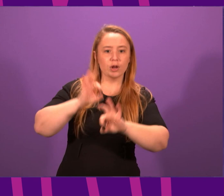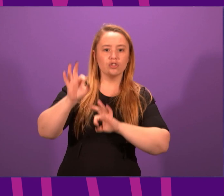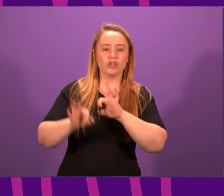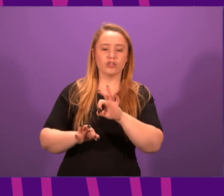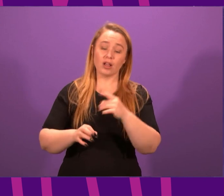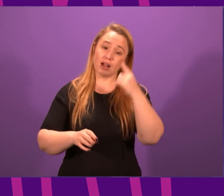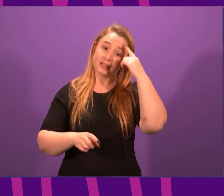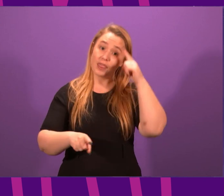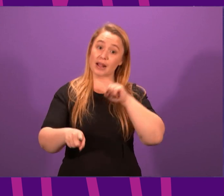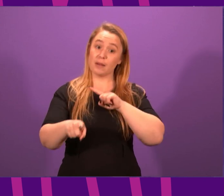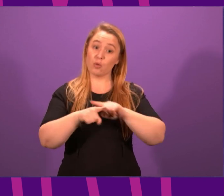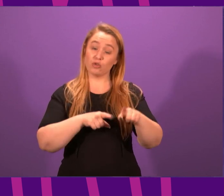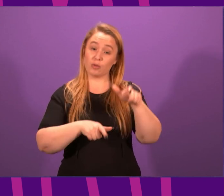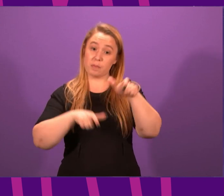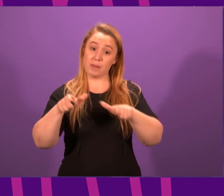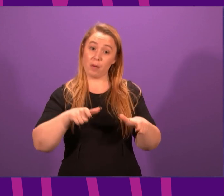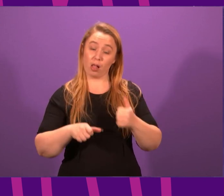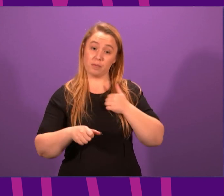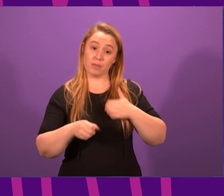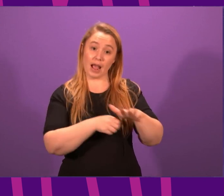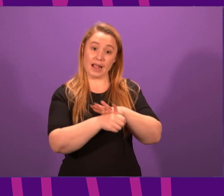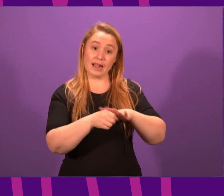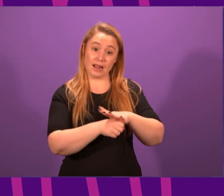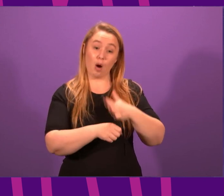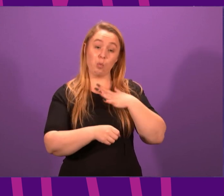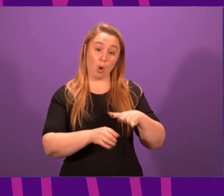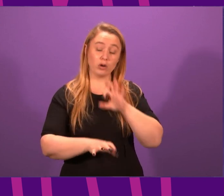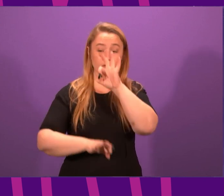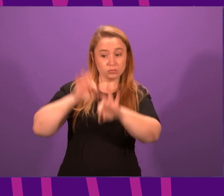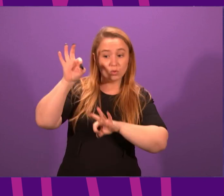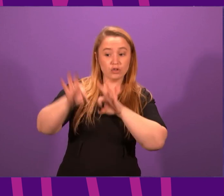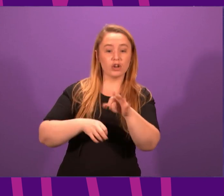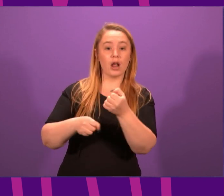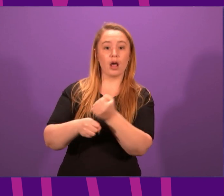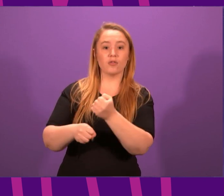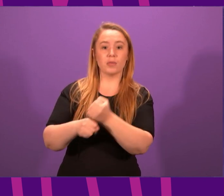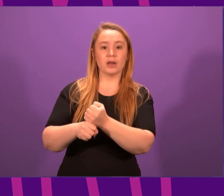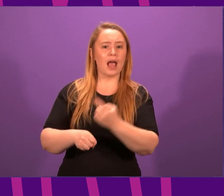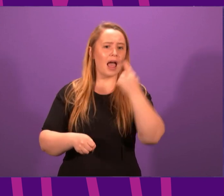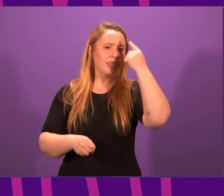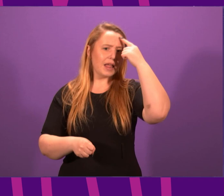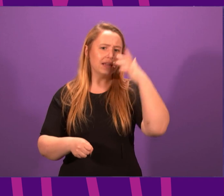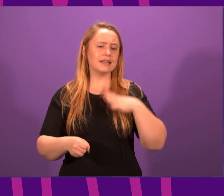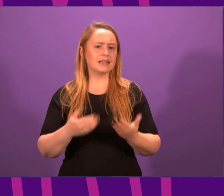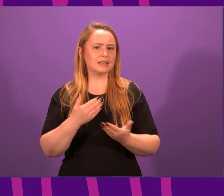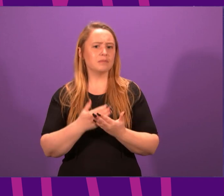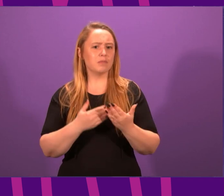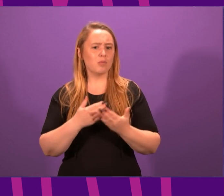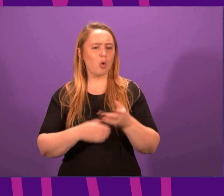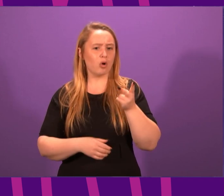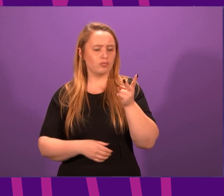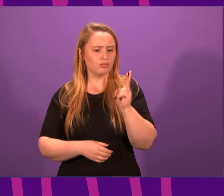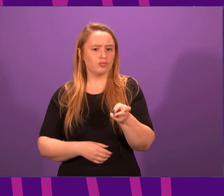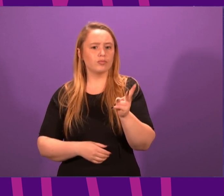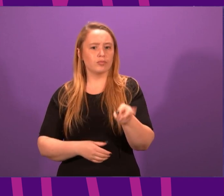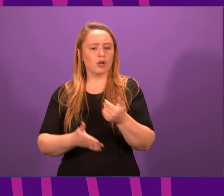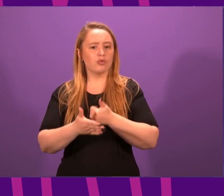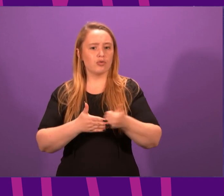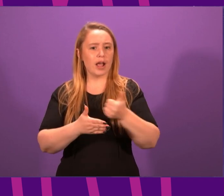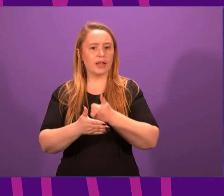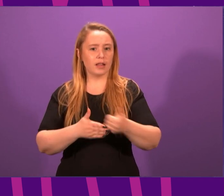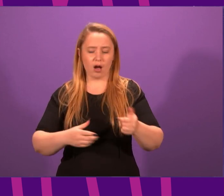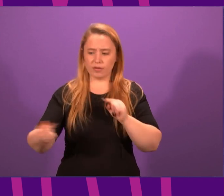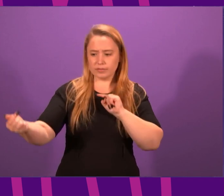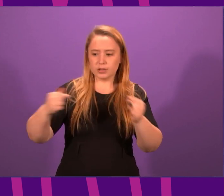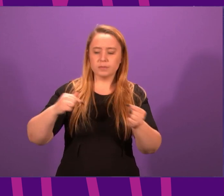constituents want us to do. And I think we should do it more often during this, allowing these richer debates to